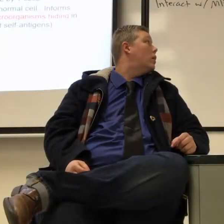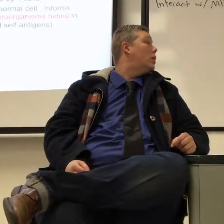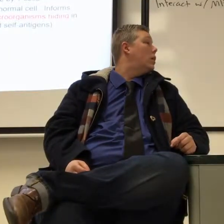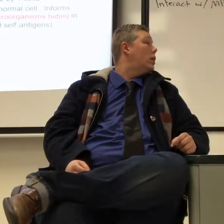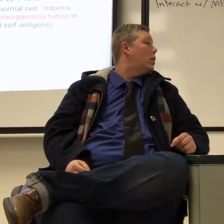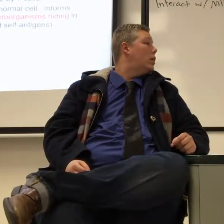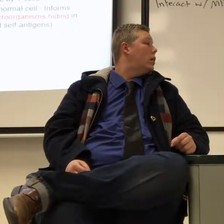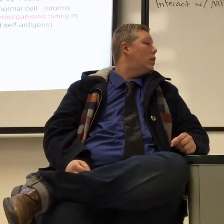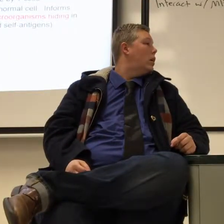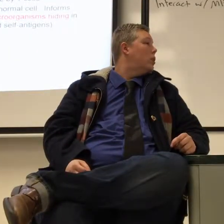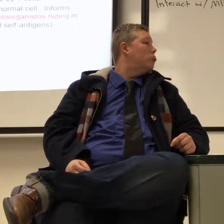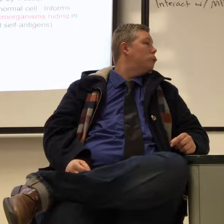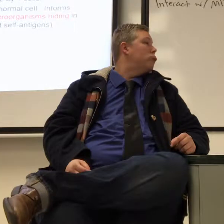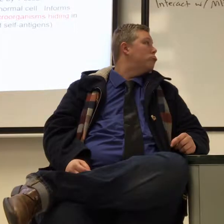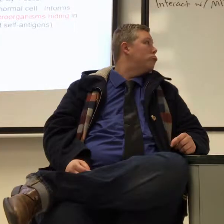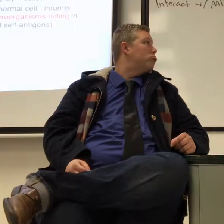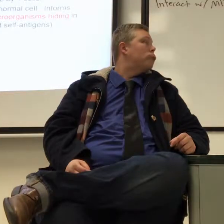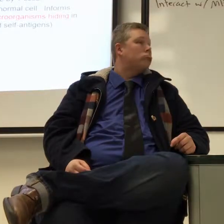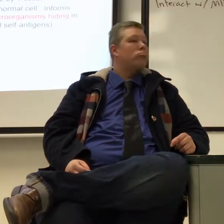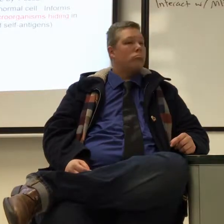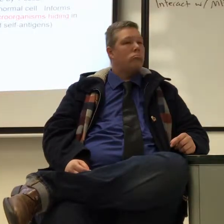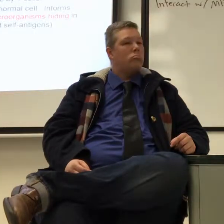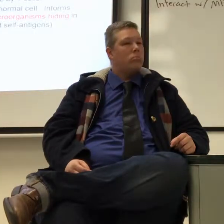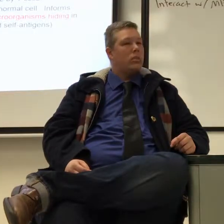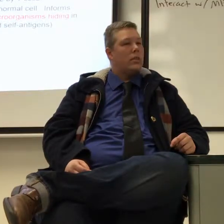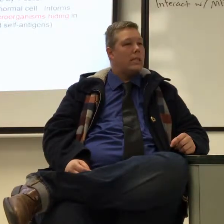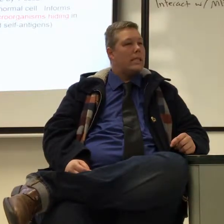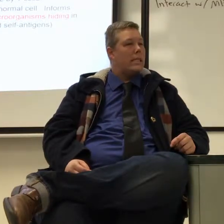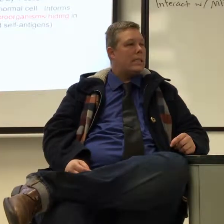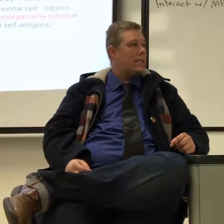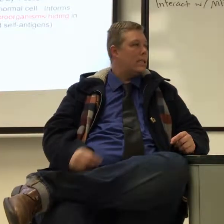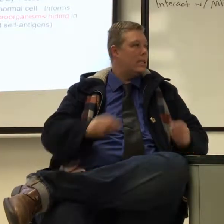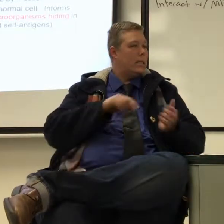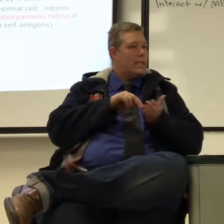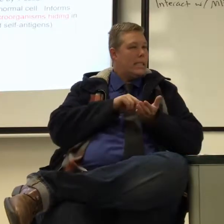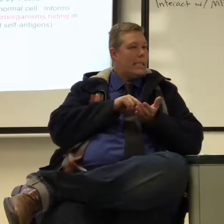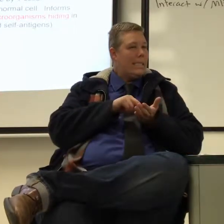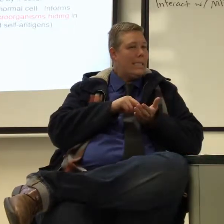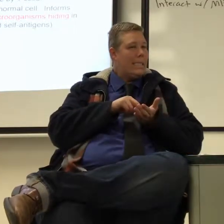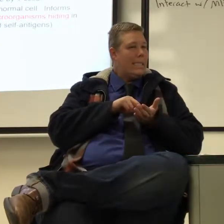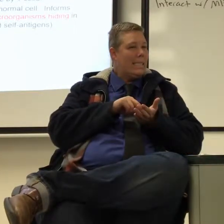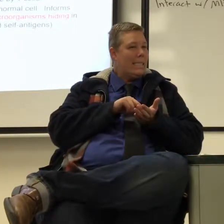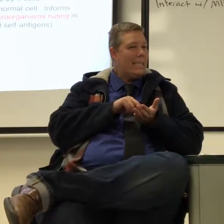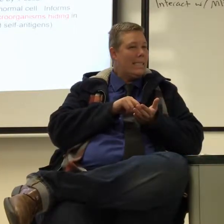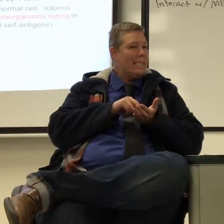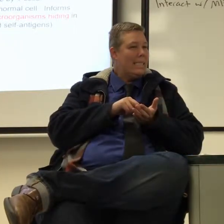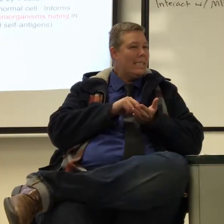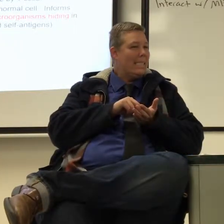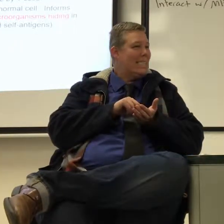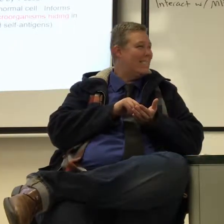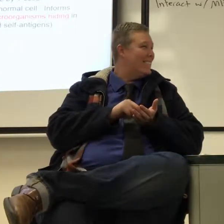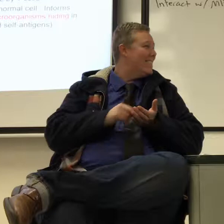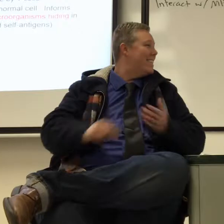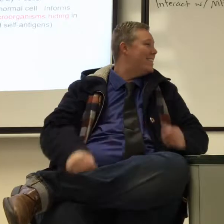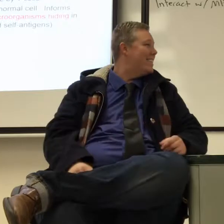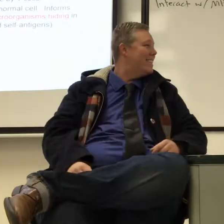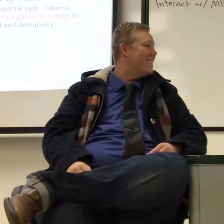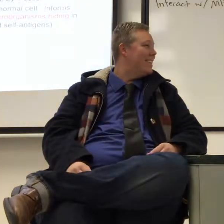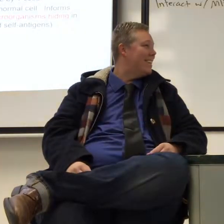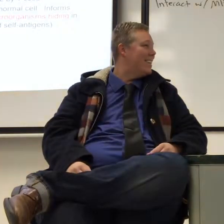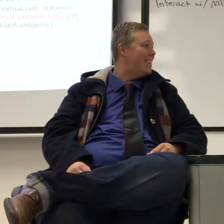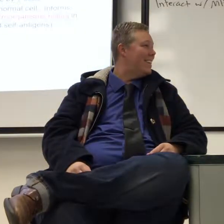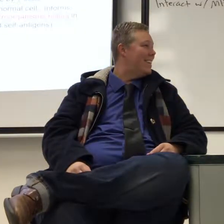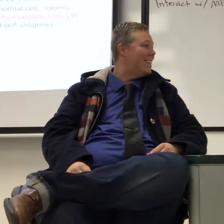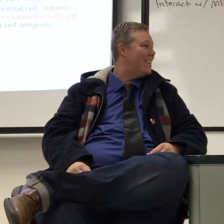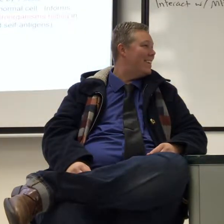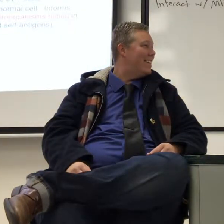present this MHC class 1. Okay, I'll say not RBCs. Any cell